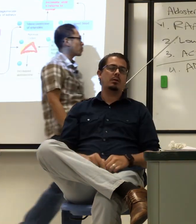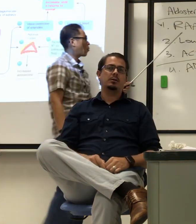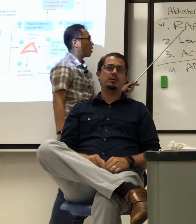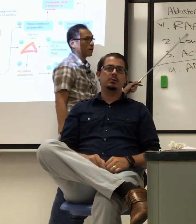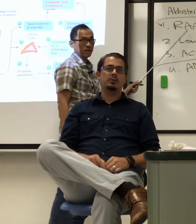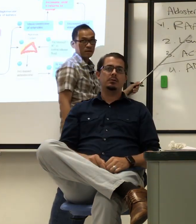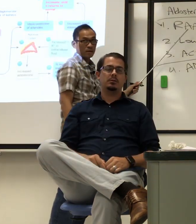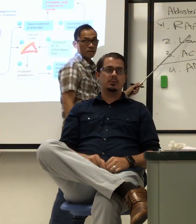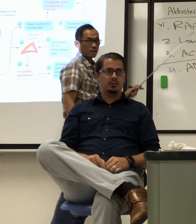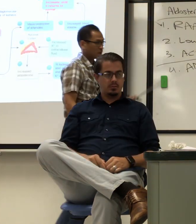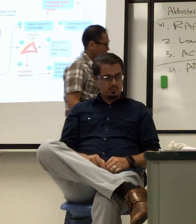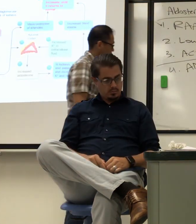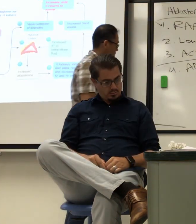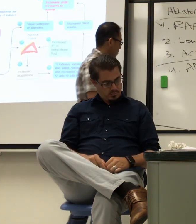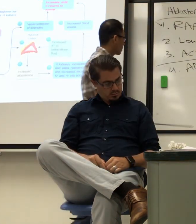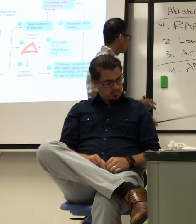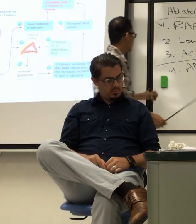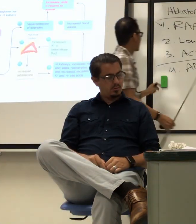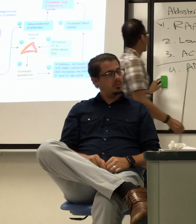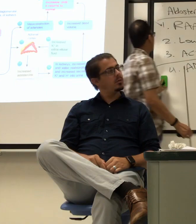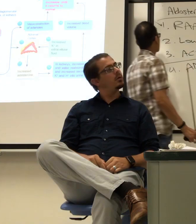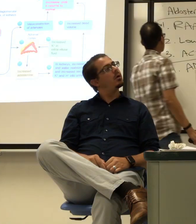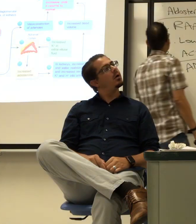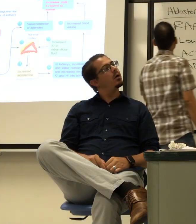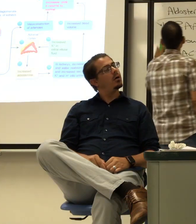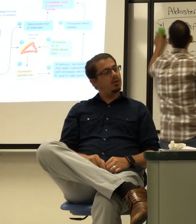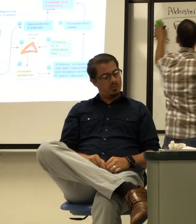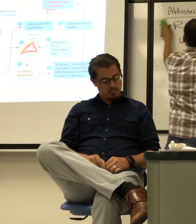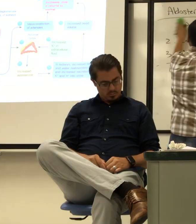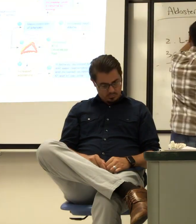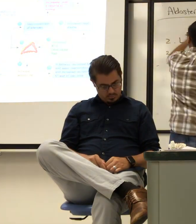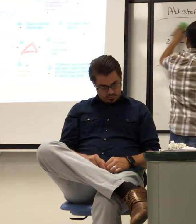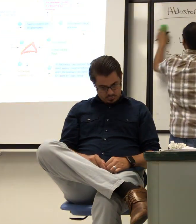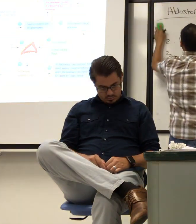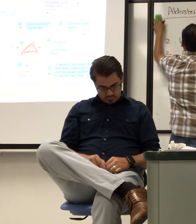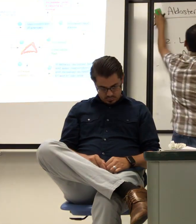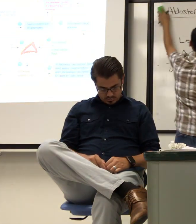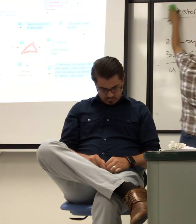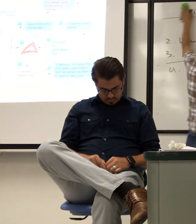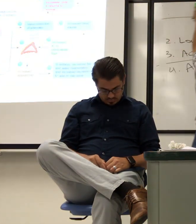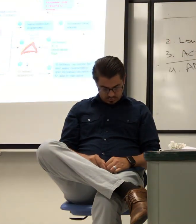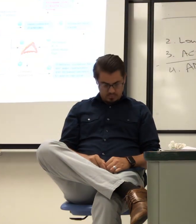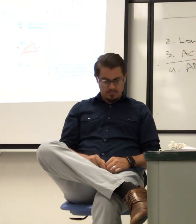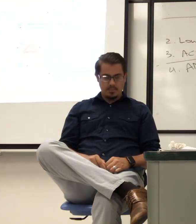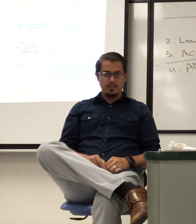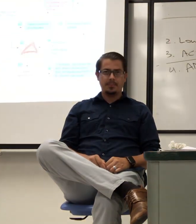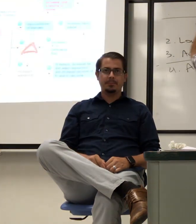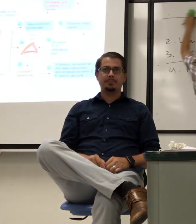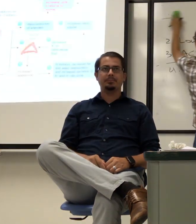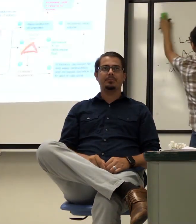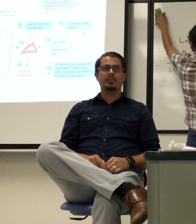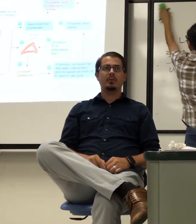this is number 1.